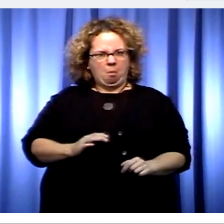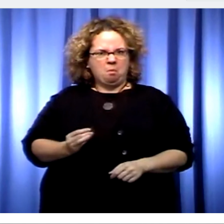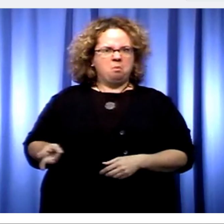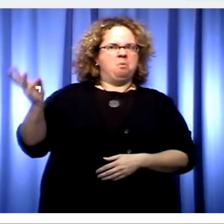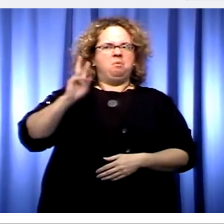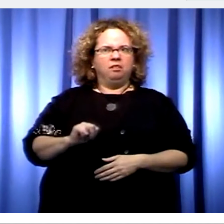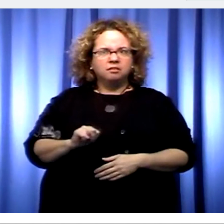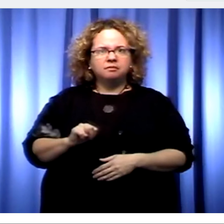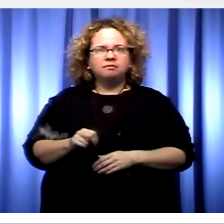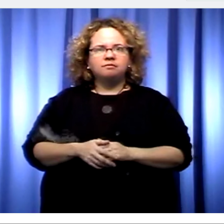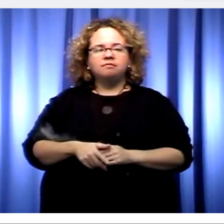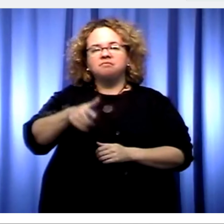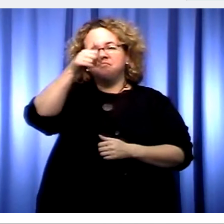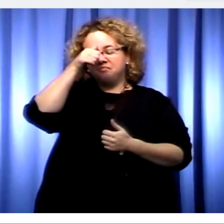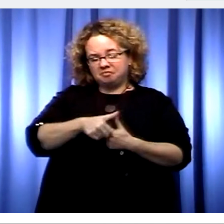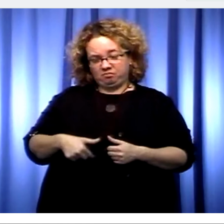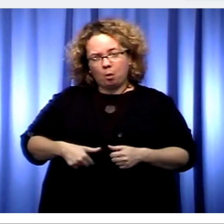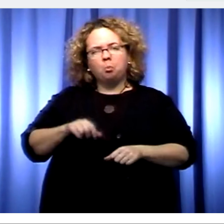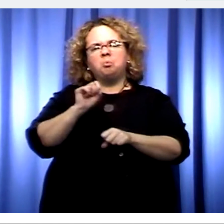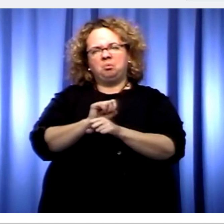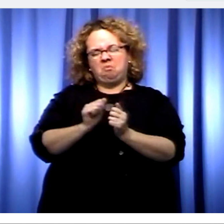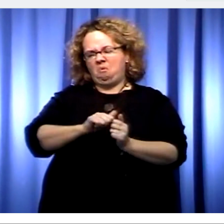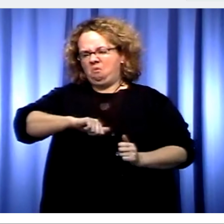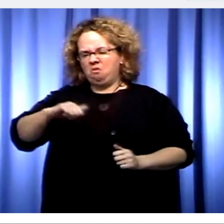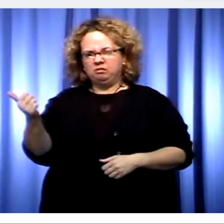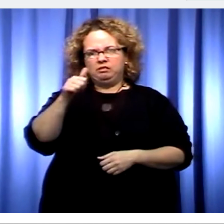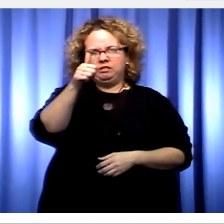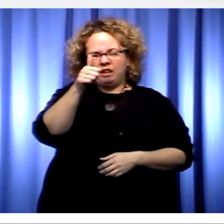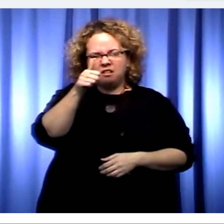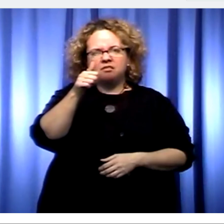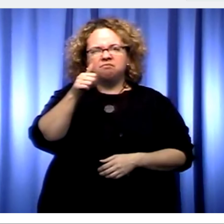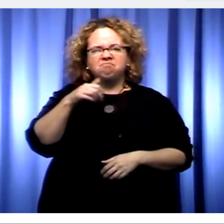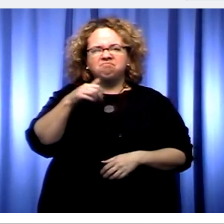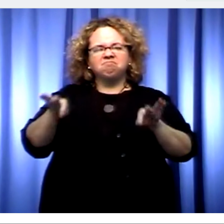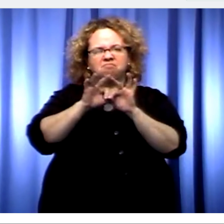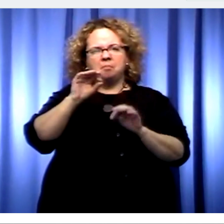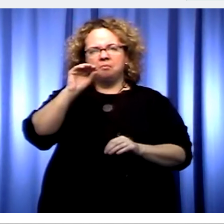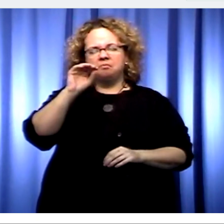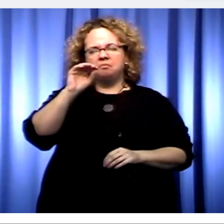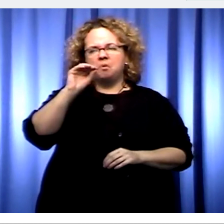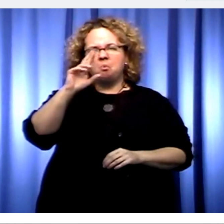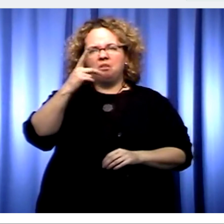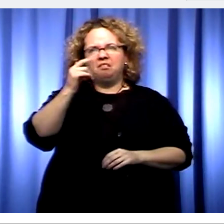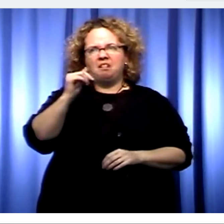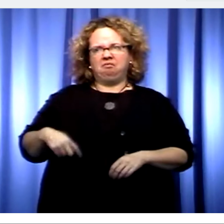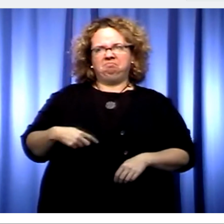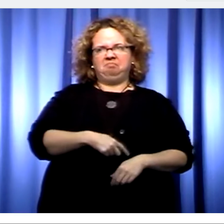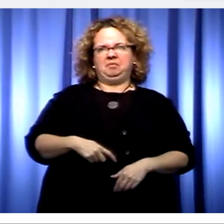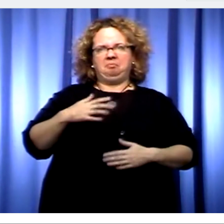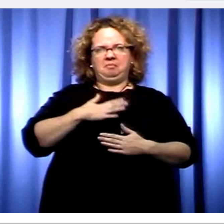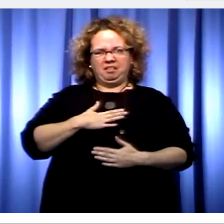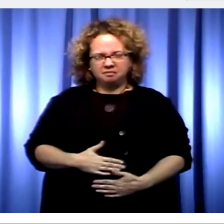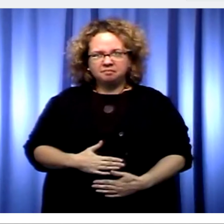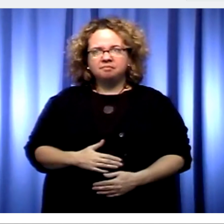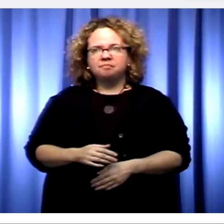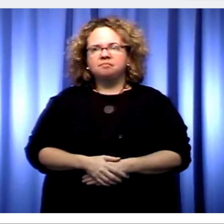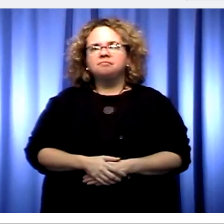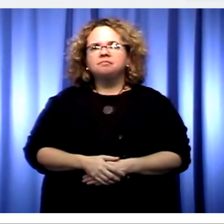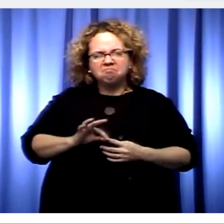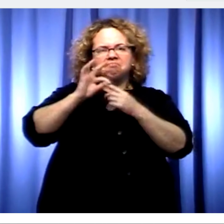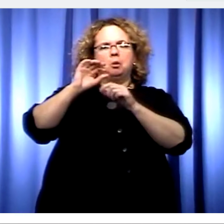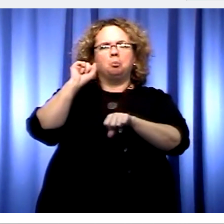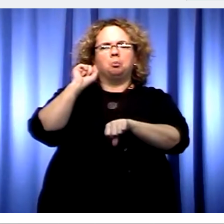So the digestive system is really important on its own, but you have to remember that there are other portions of the